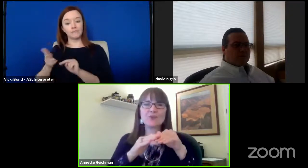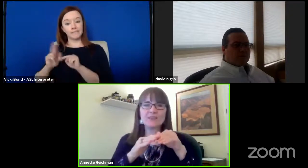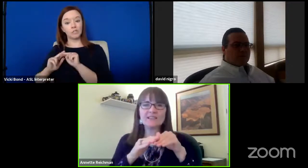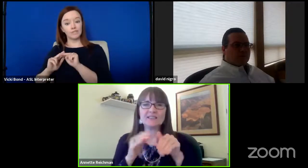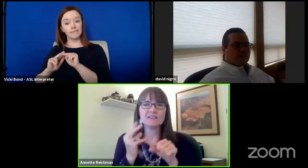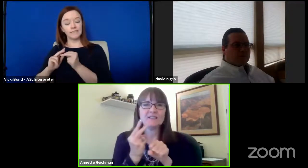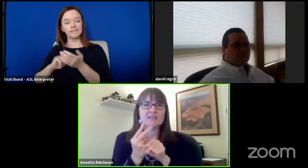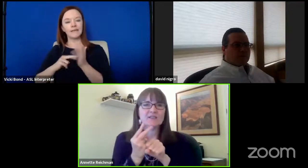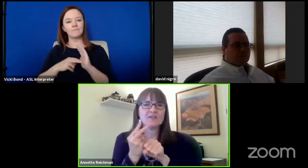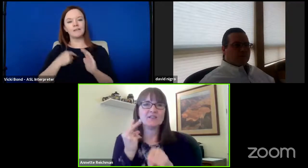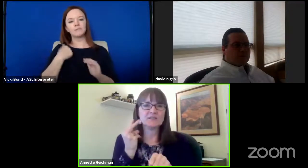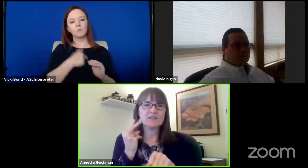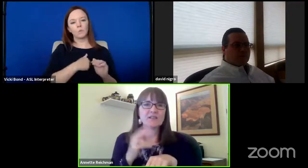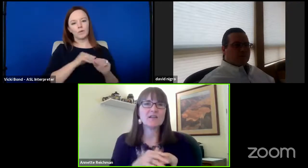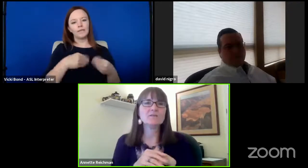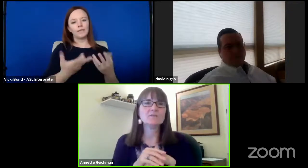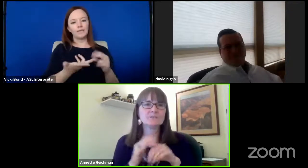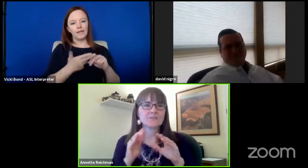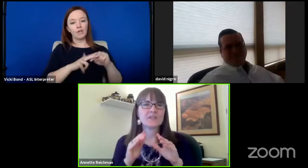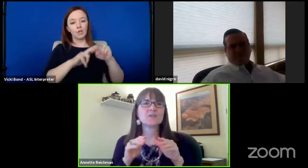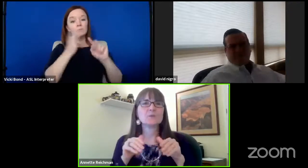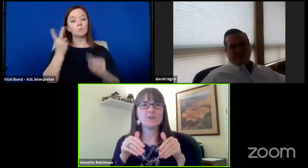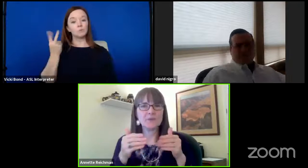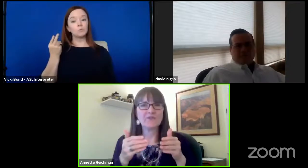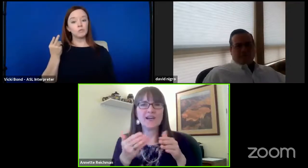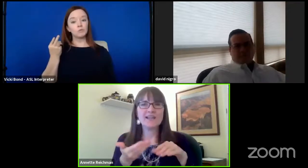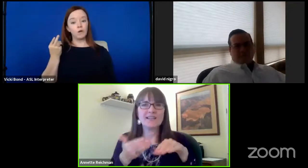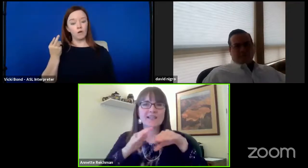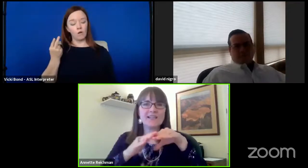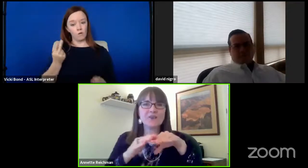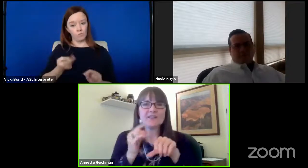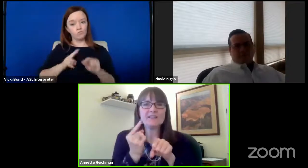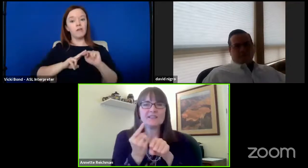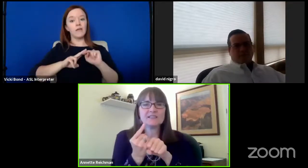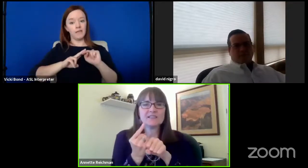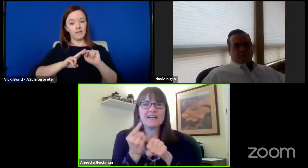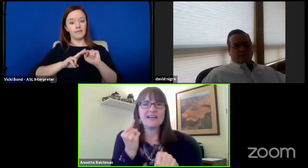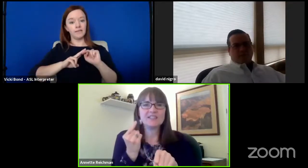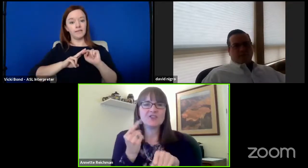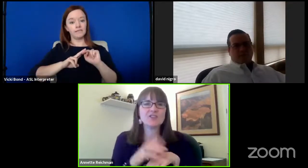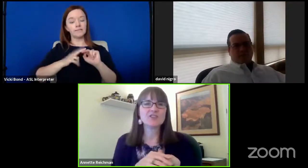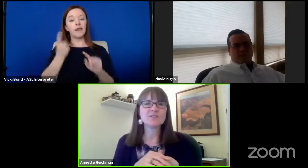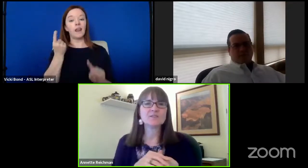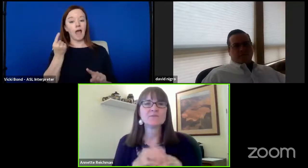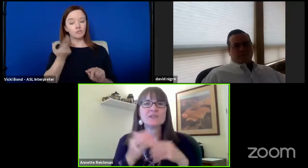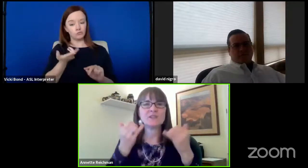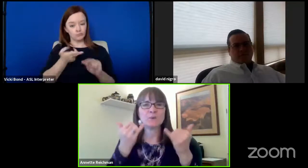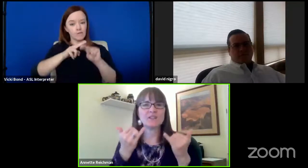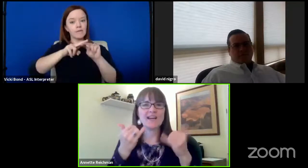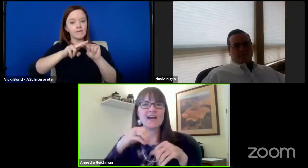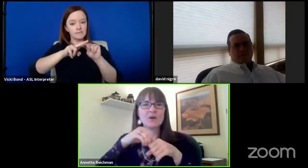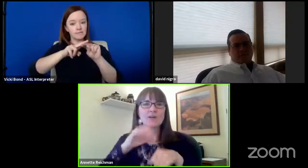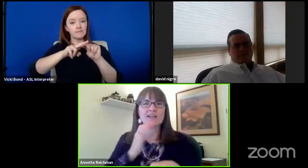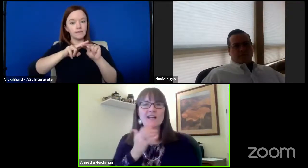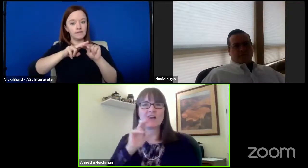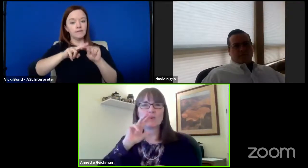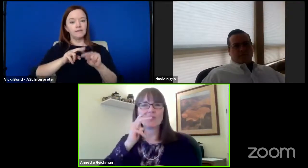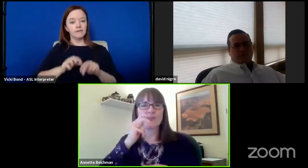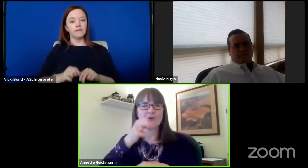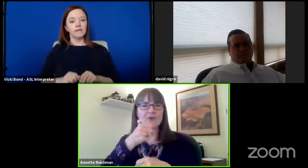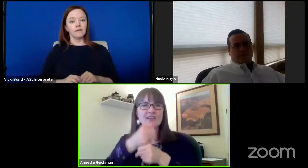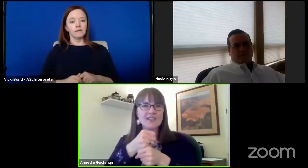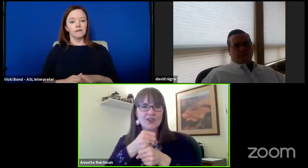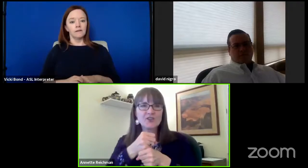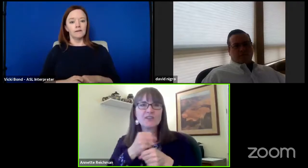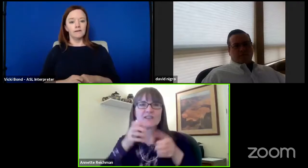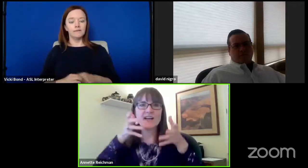provided increases 2 years ago. We provided increases last year. We're now in